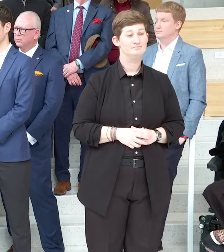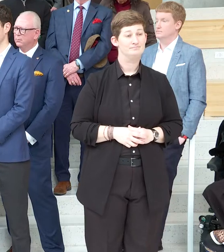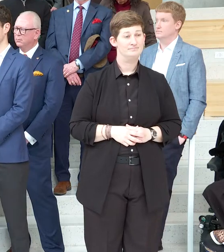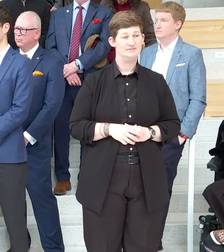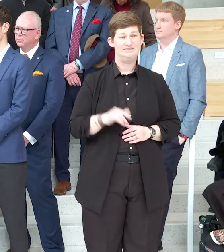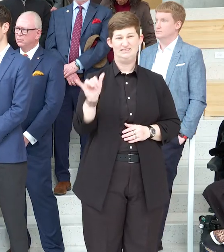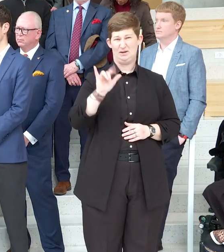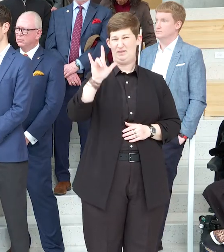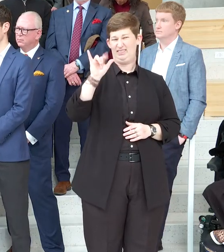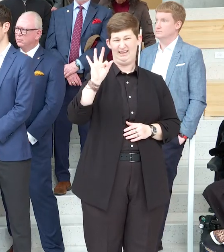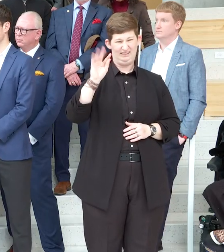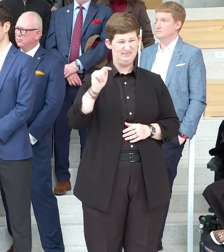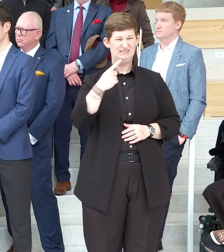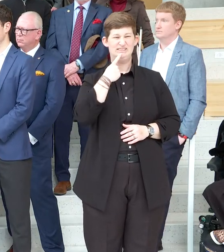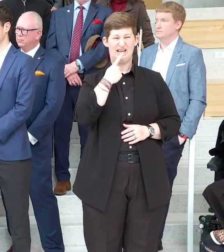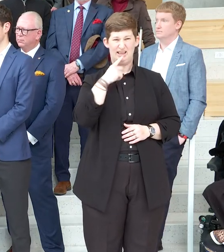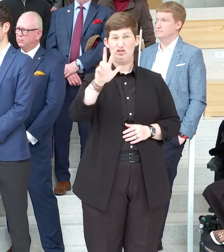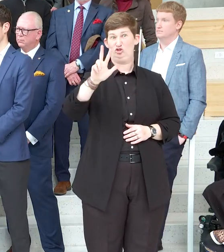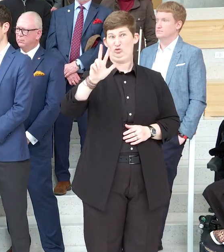that 34%, or